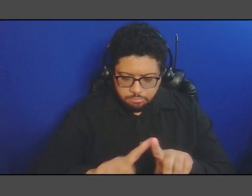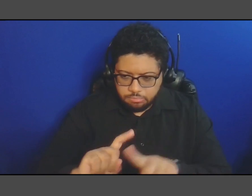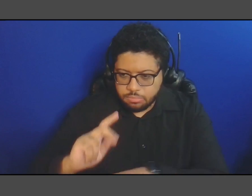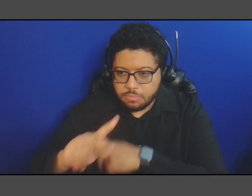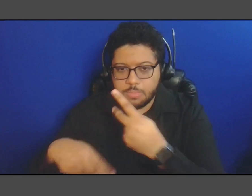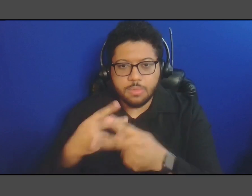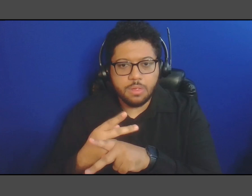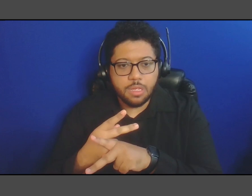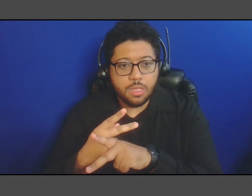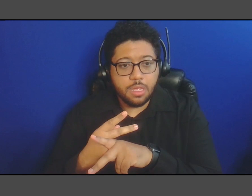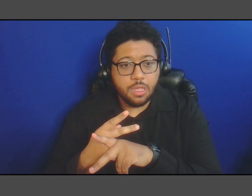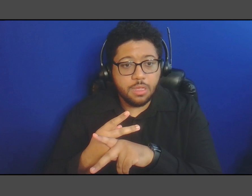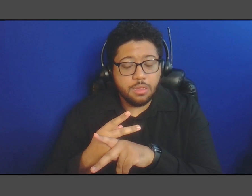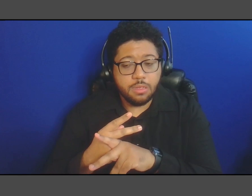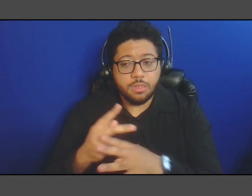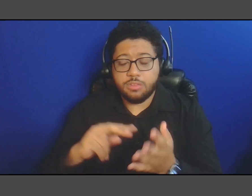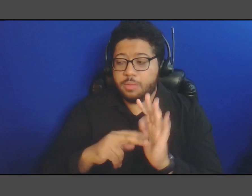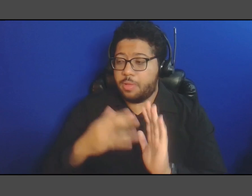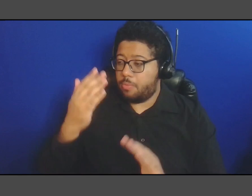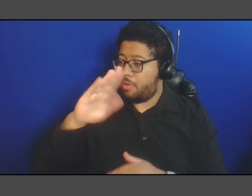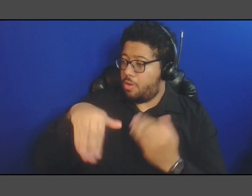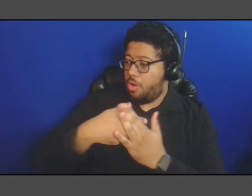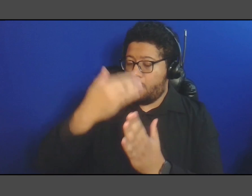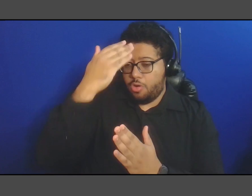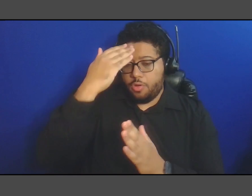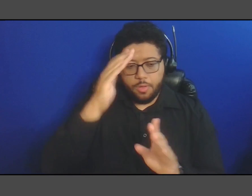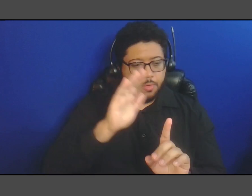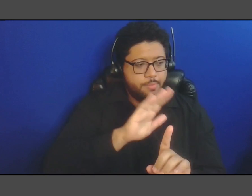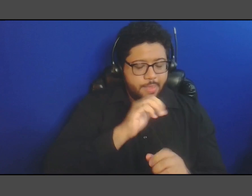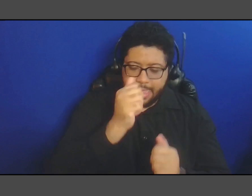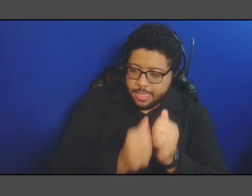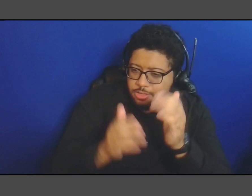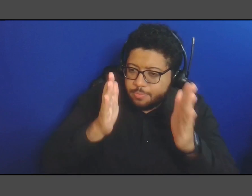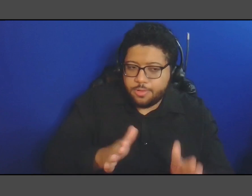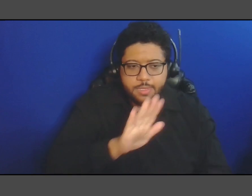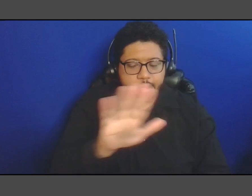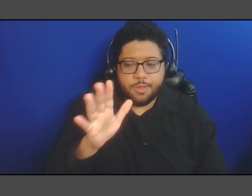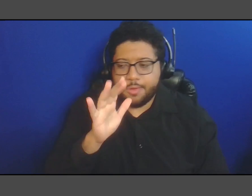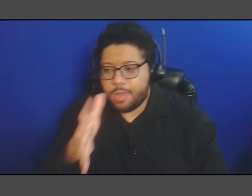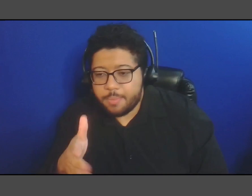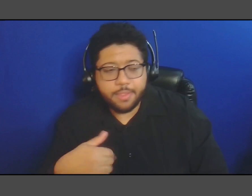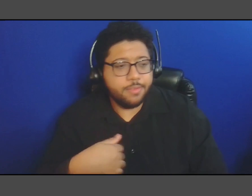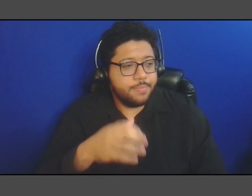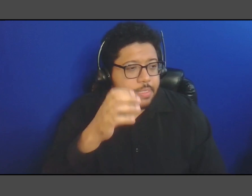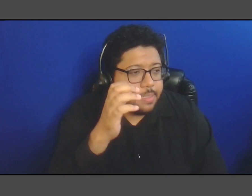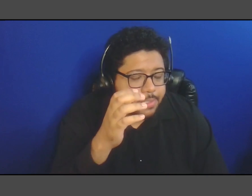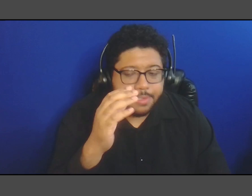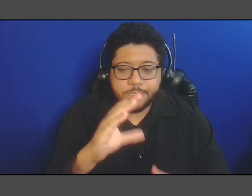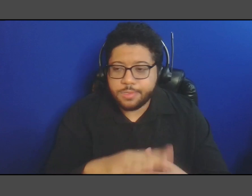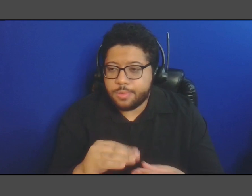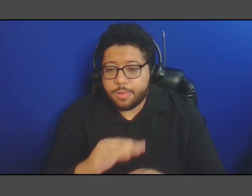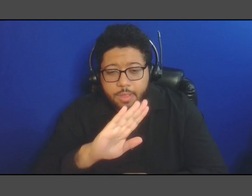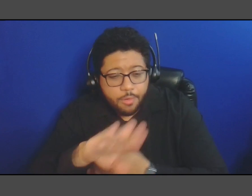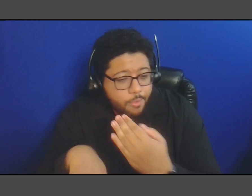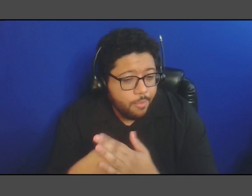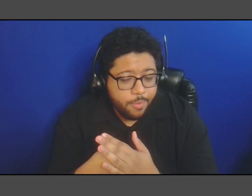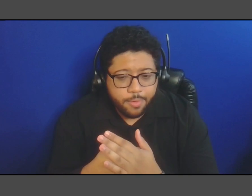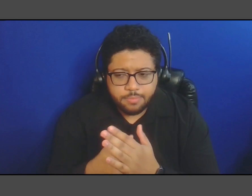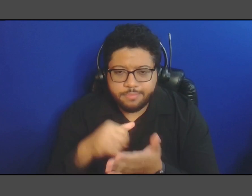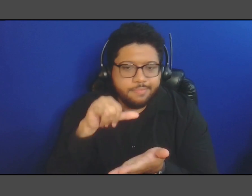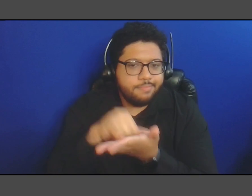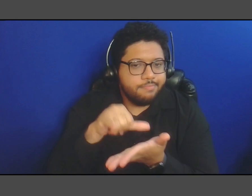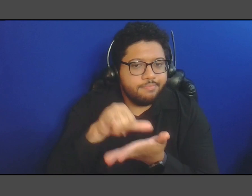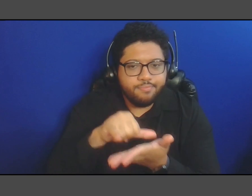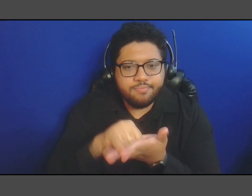everyone's grandmother. We can't all be at every listening session. So there are actually many other